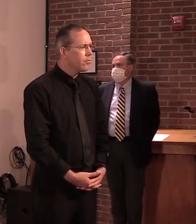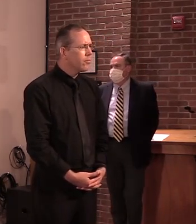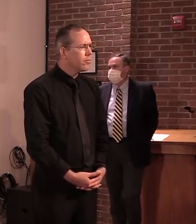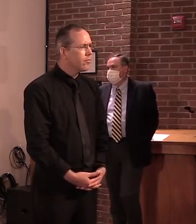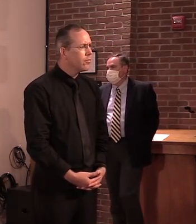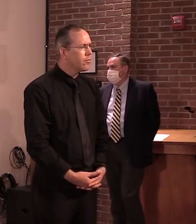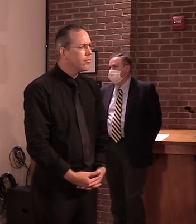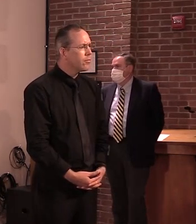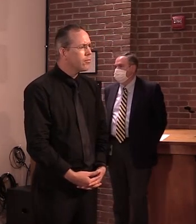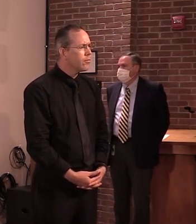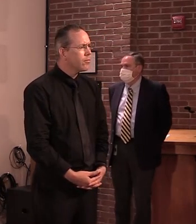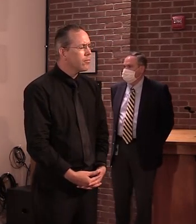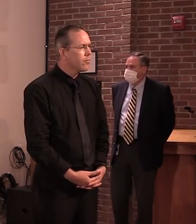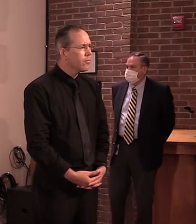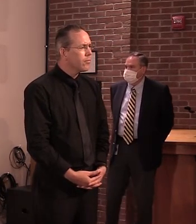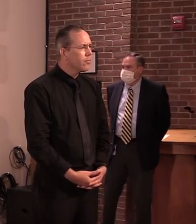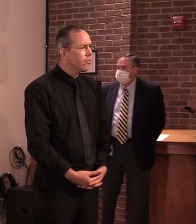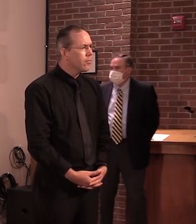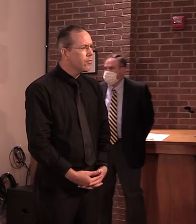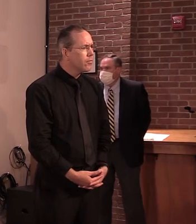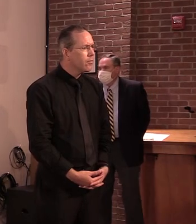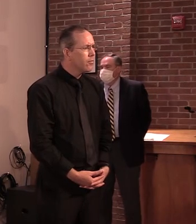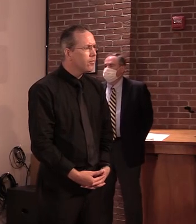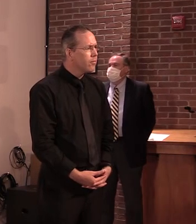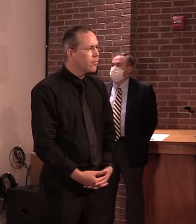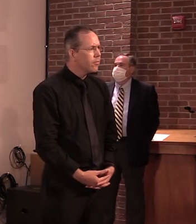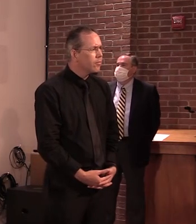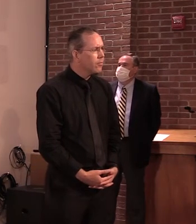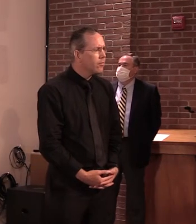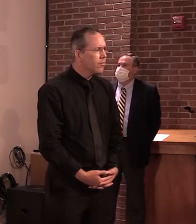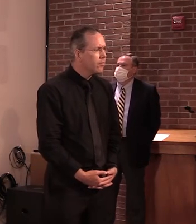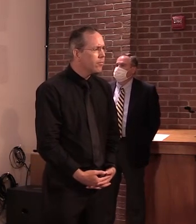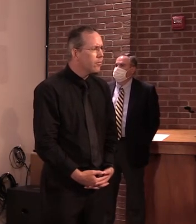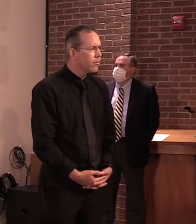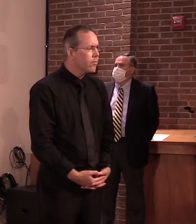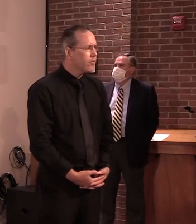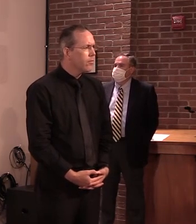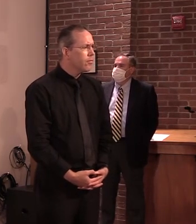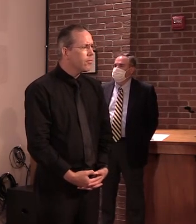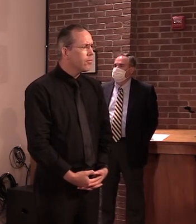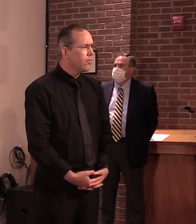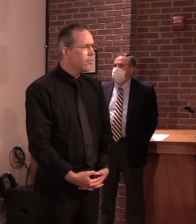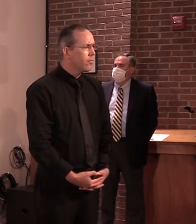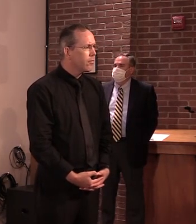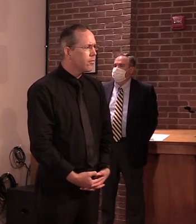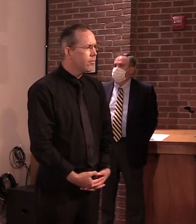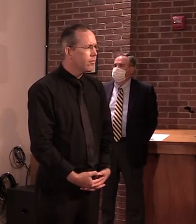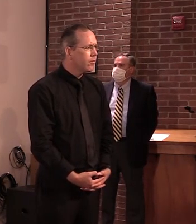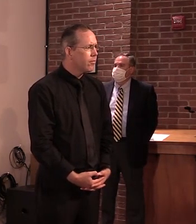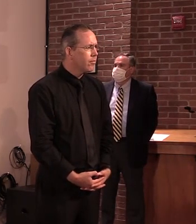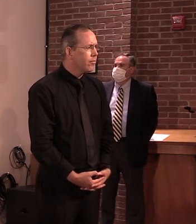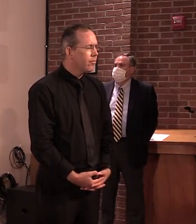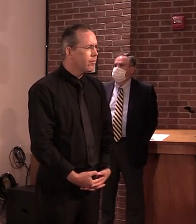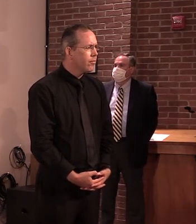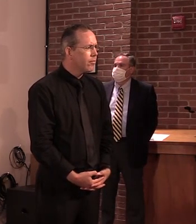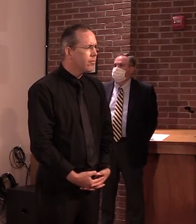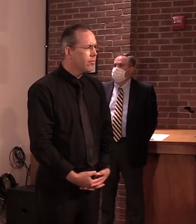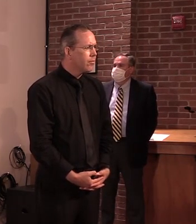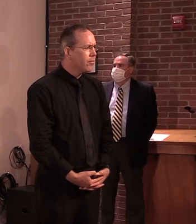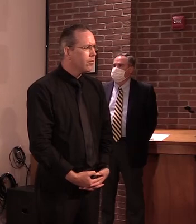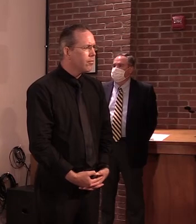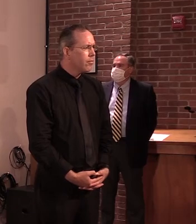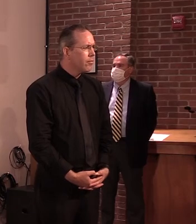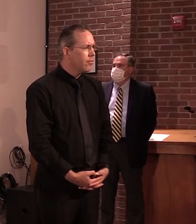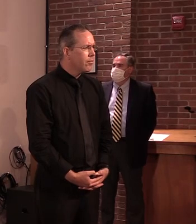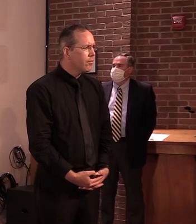Dr. Levine, thanks for having your folks get back to me about the fomites or the